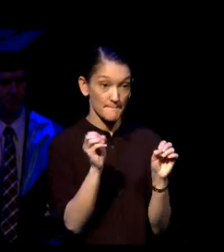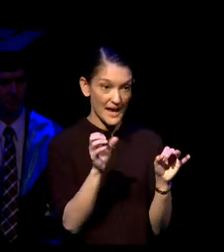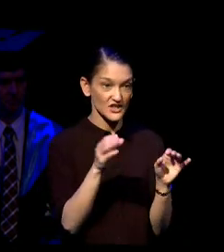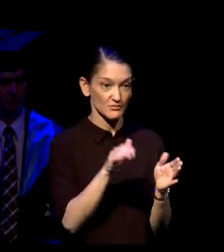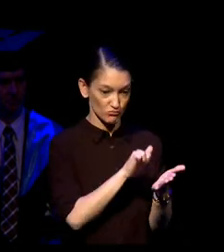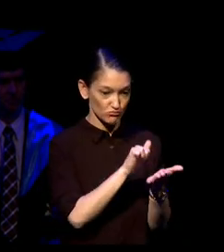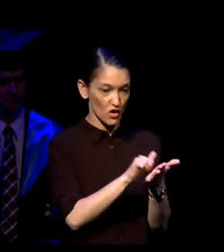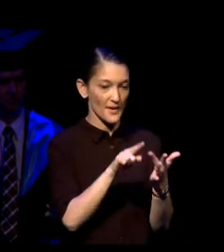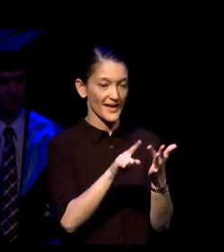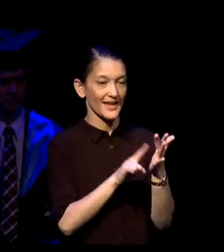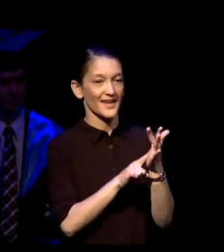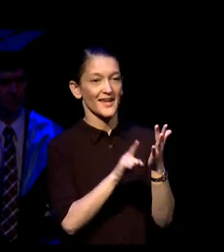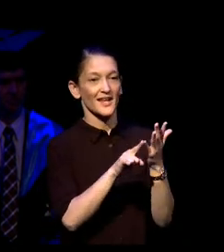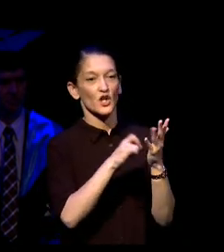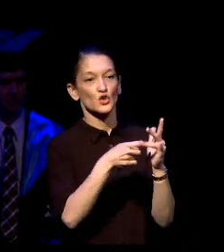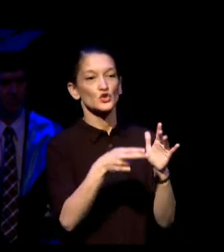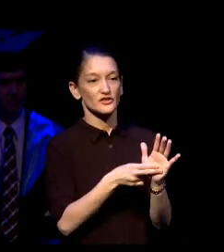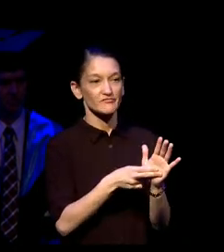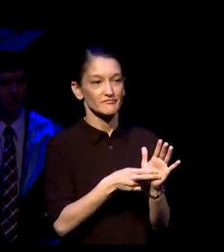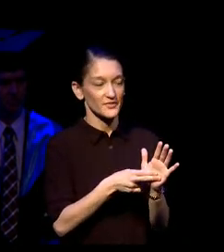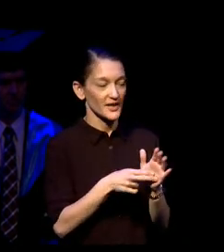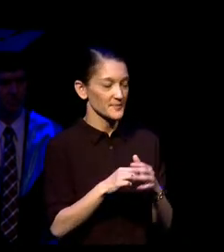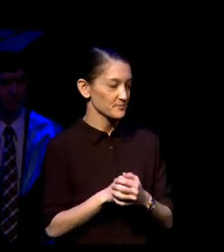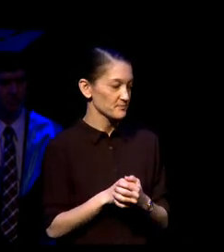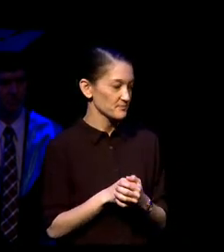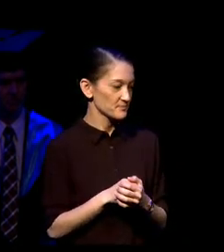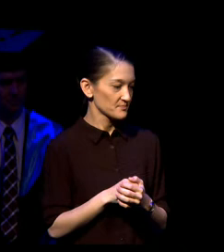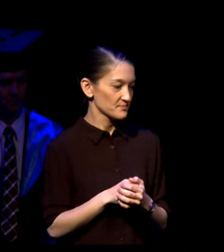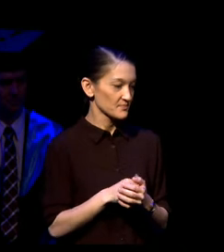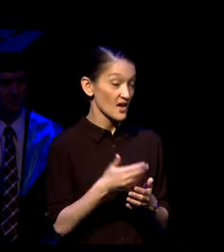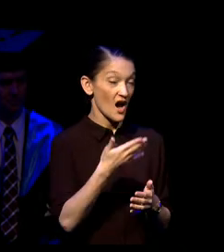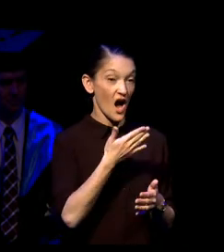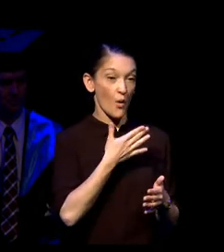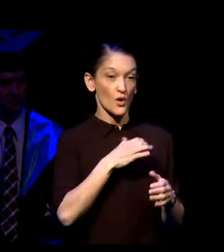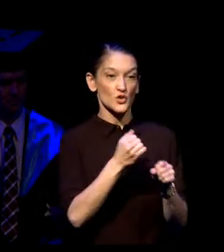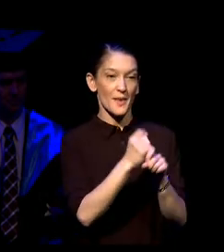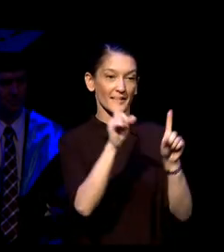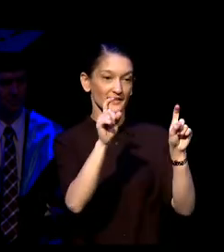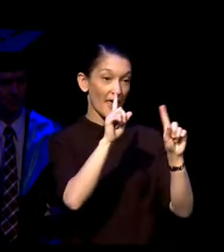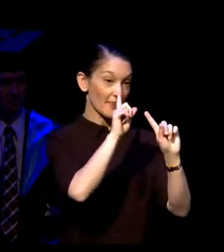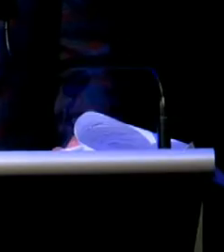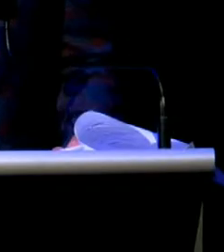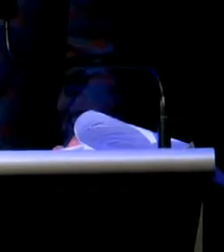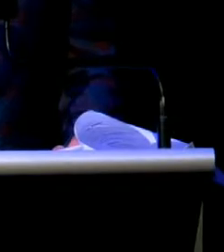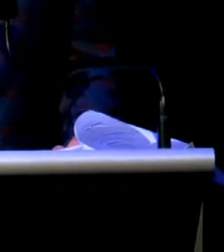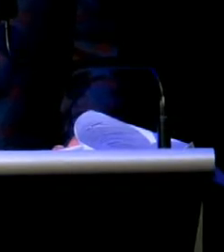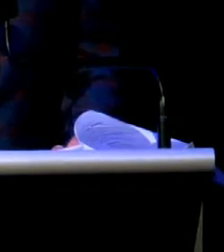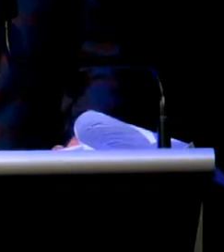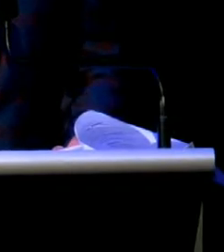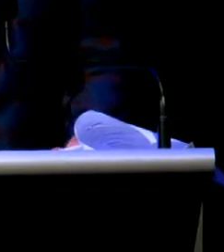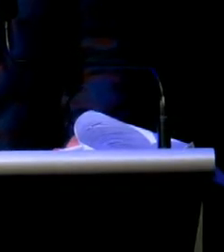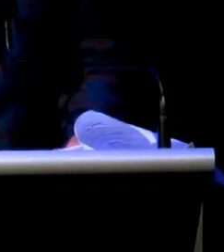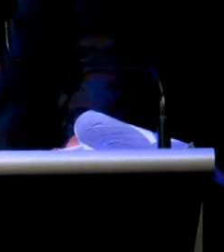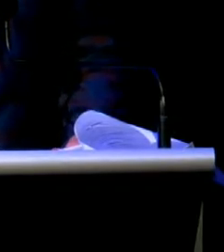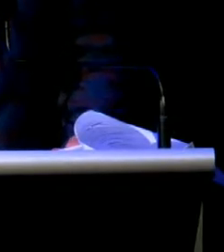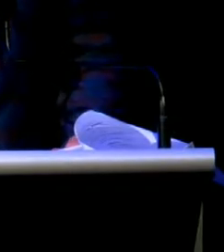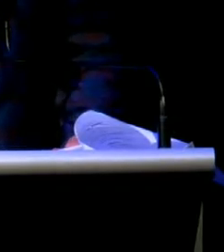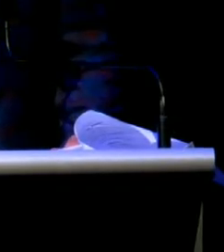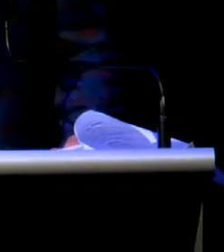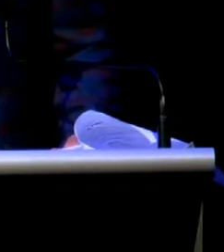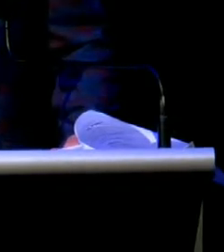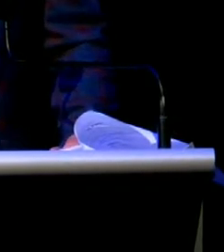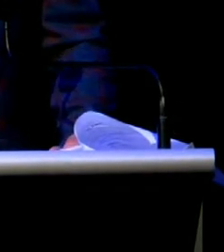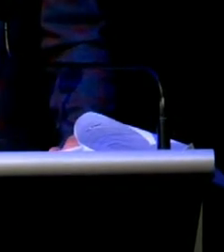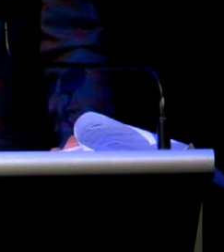illusion. I wanted to make the impossible possible. I believed in miracles. A little bit like seeing my favourite pair